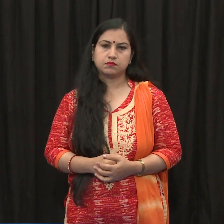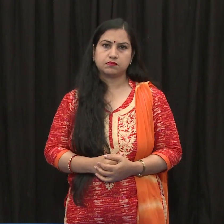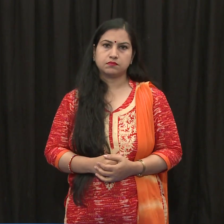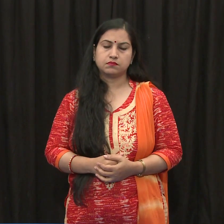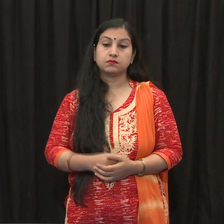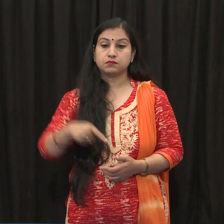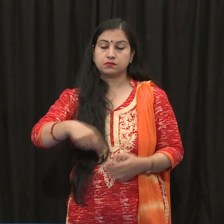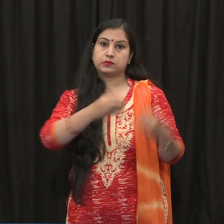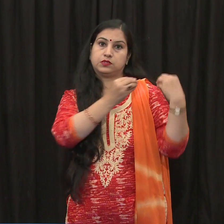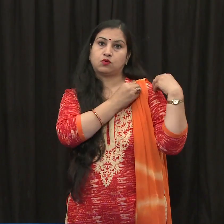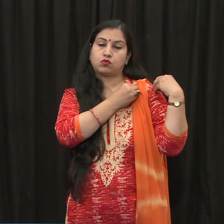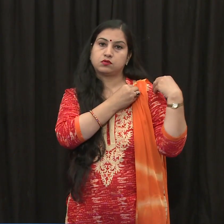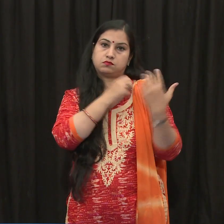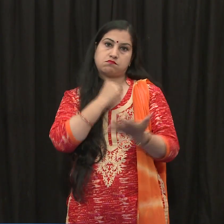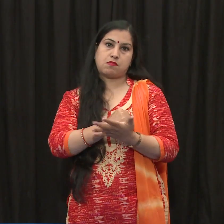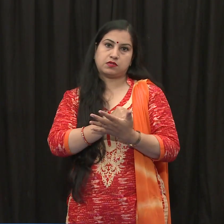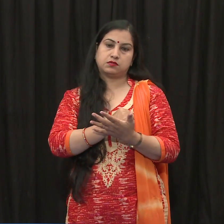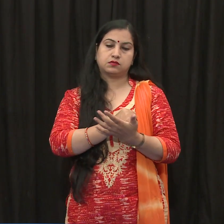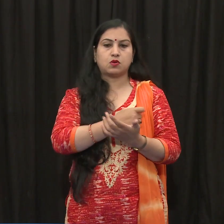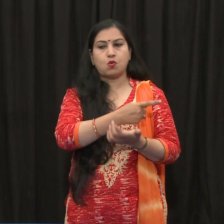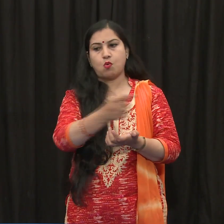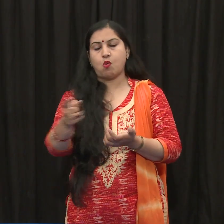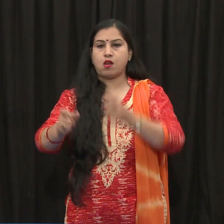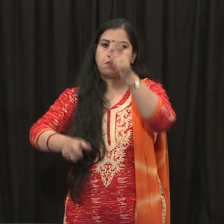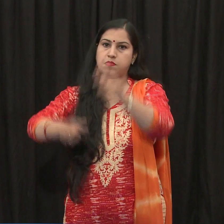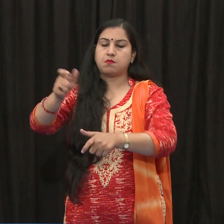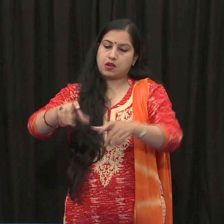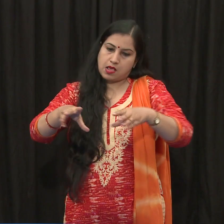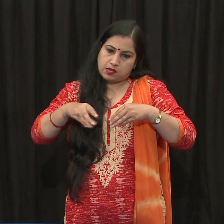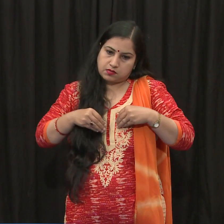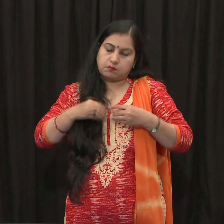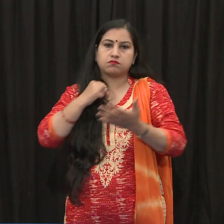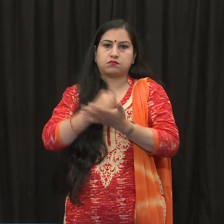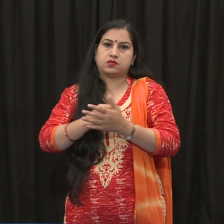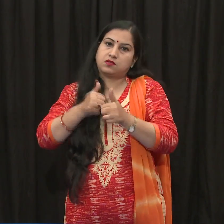duties are the moral obligation of the citizens